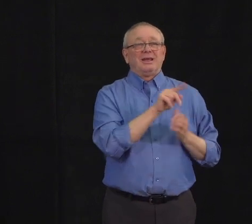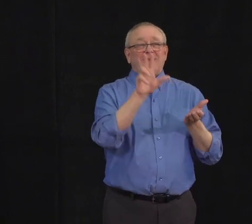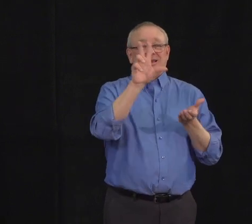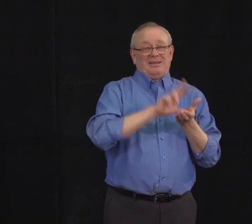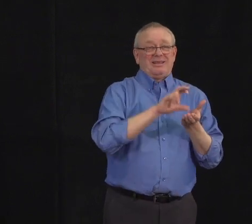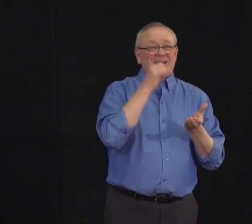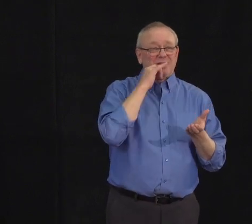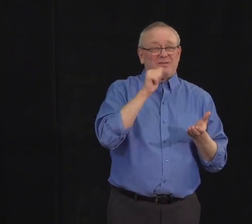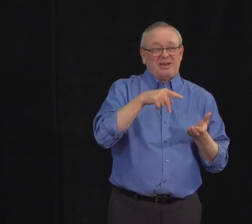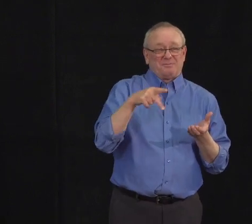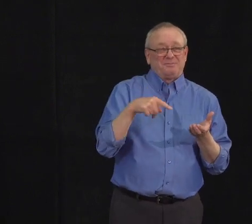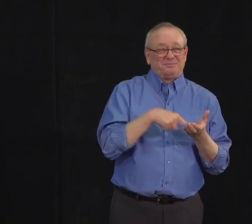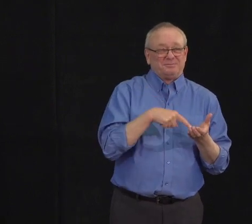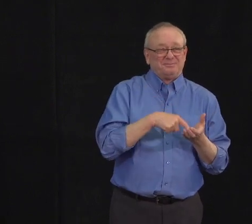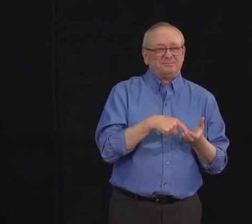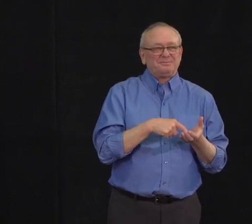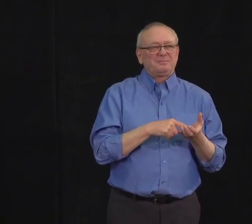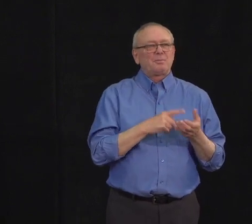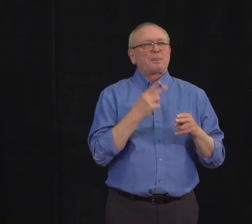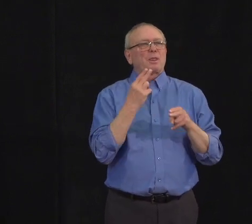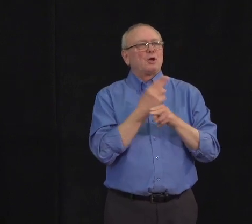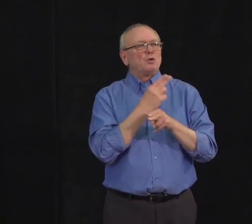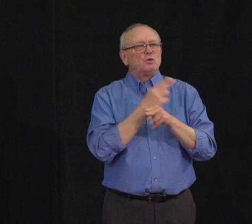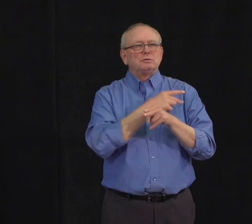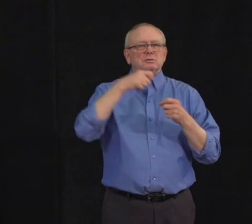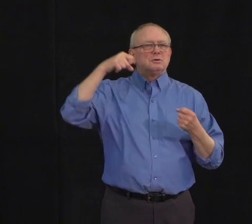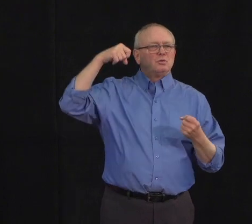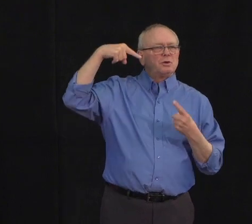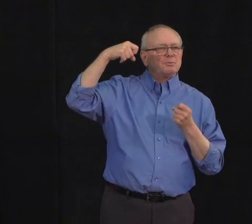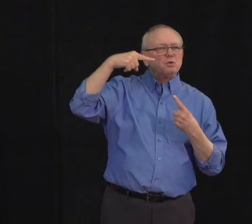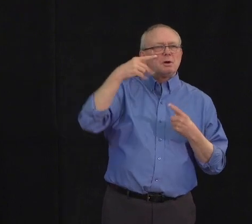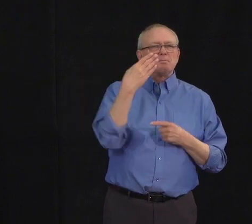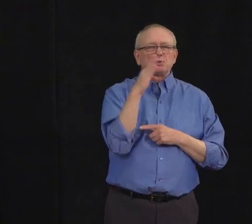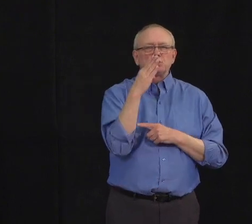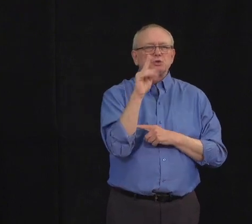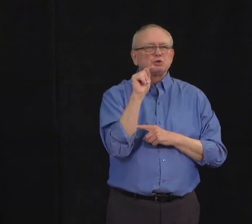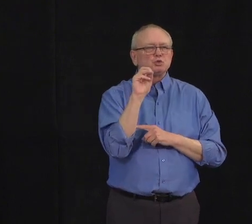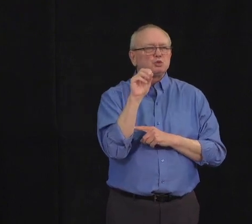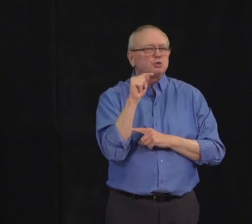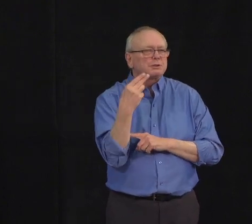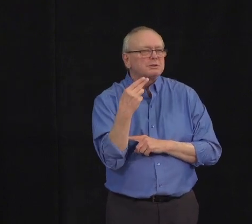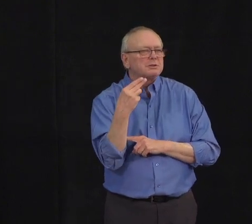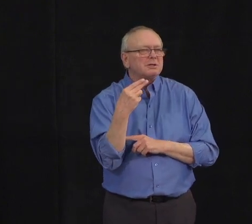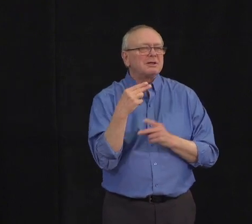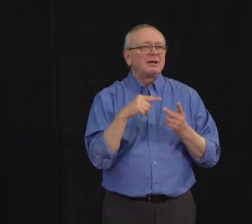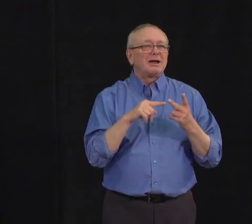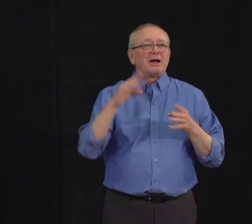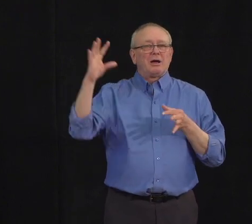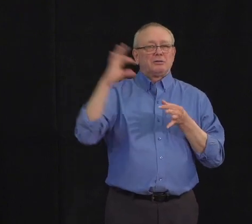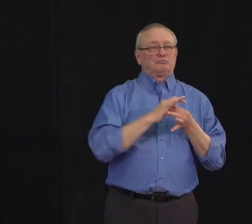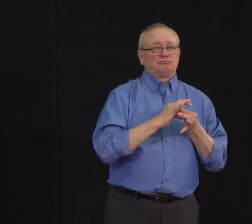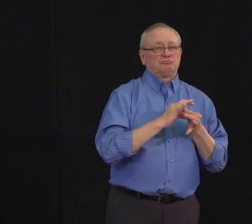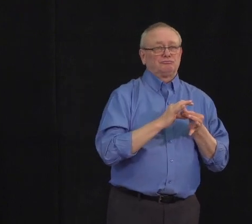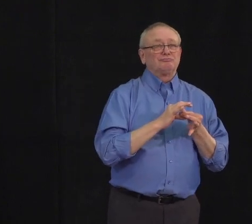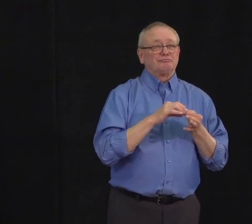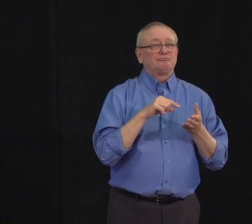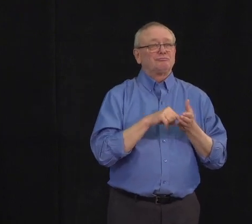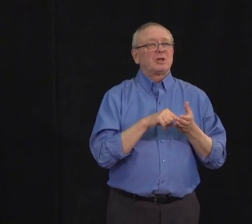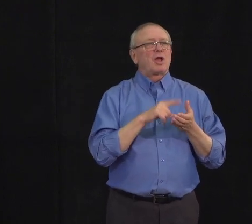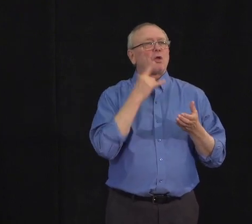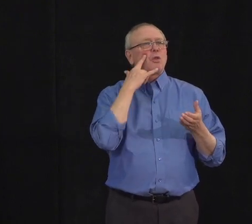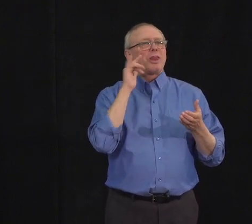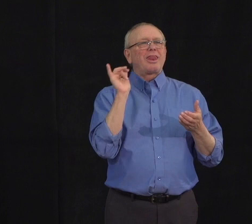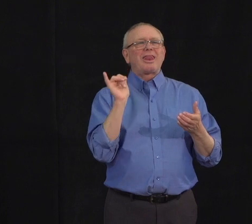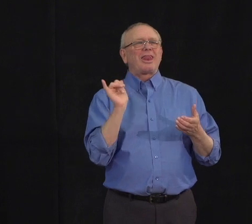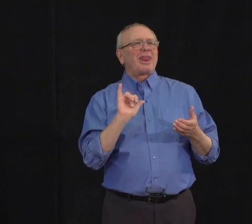wireless Bluetooth technology to log interactions as an encrypted digital handshake. This happens when two